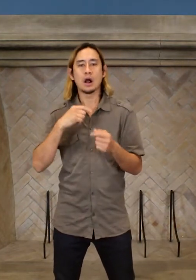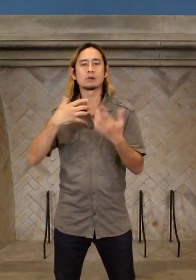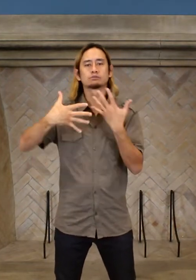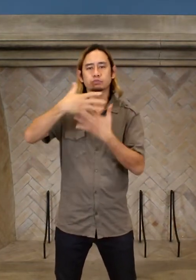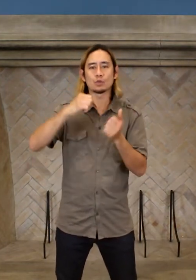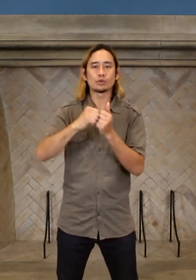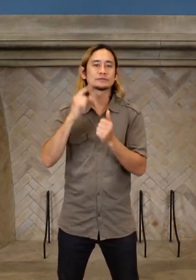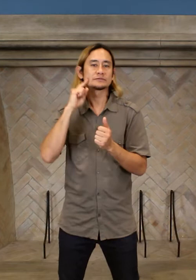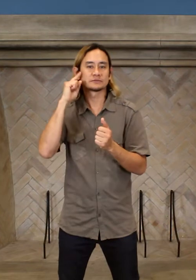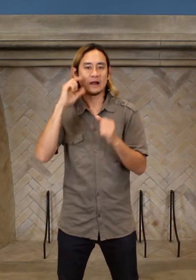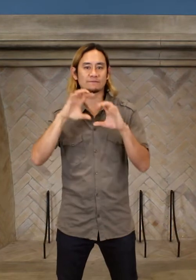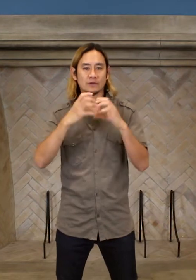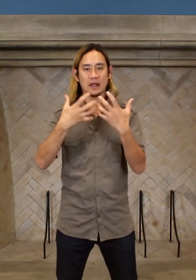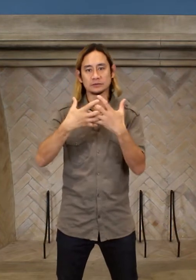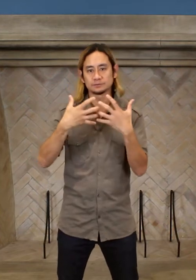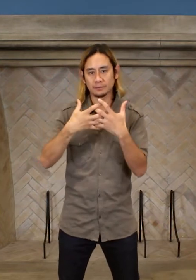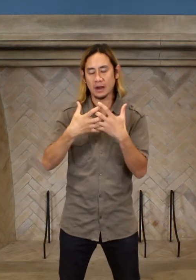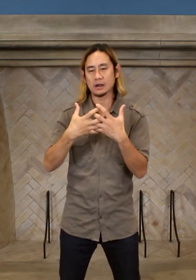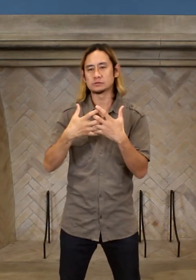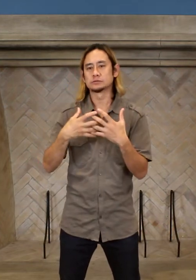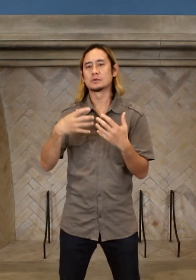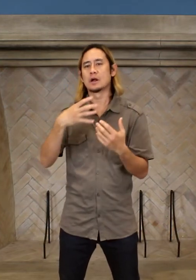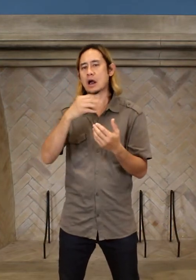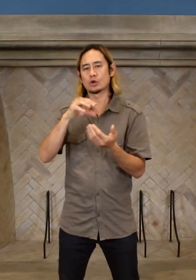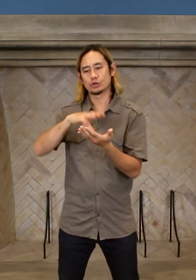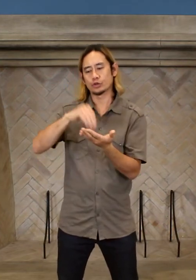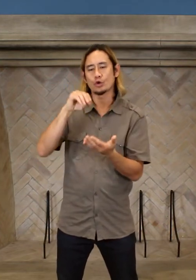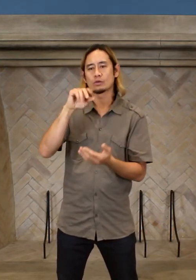And in high school, I started socializing more with deaf students.